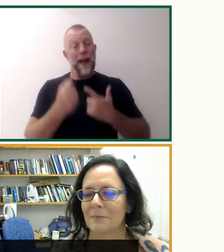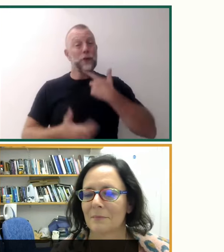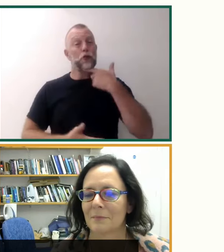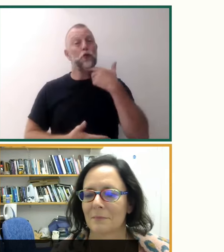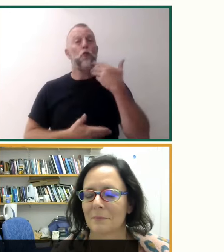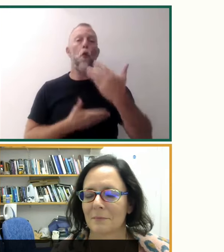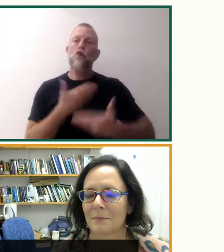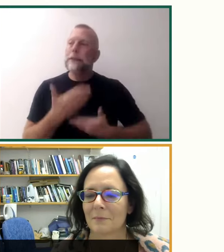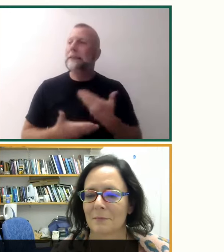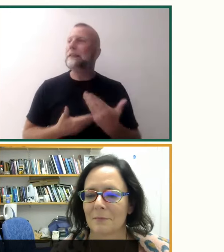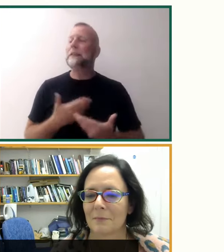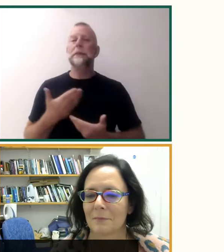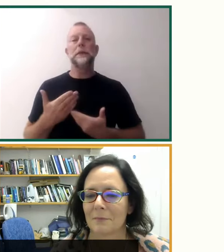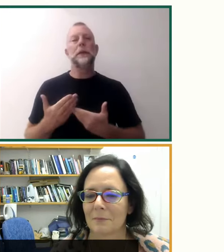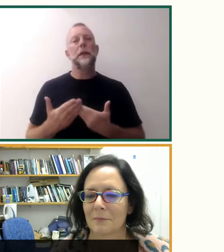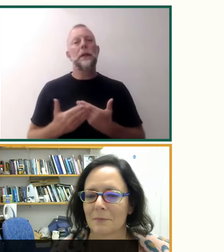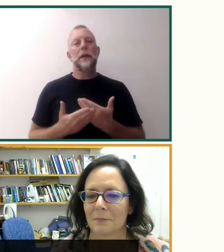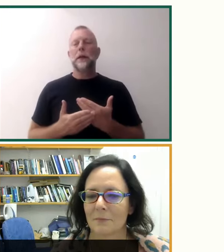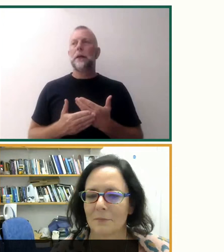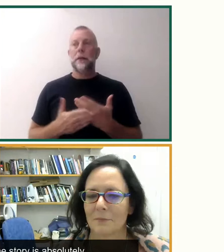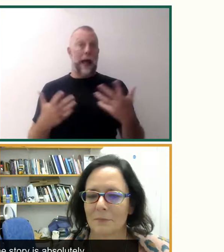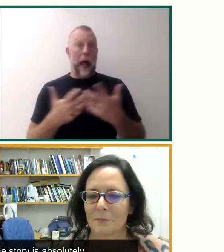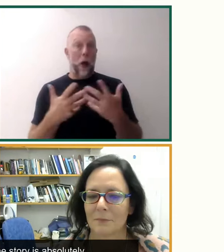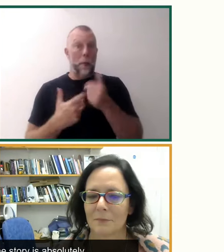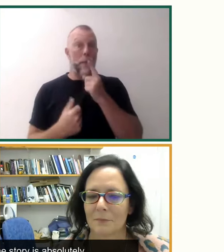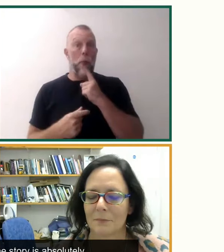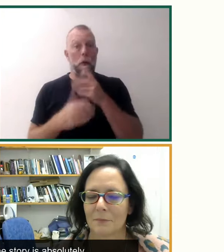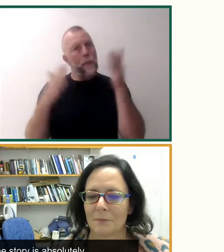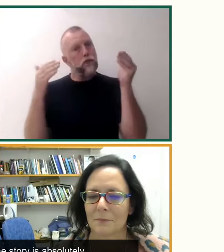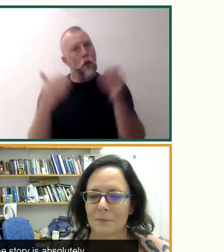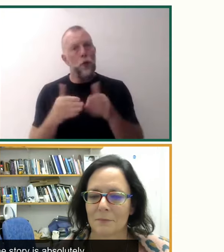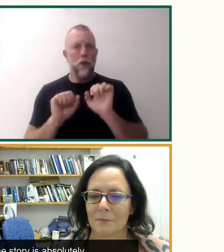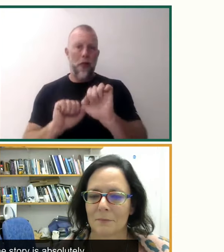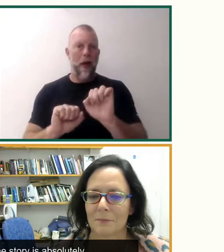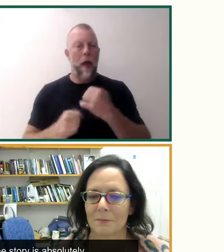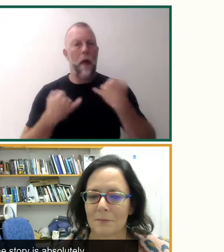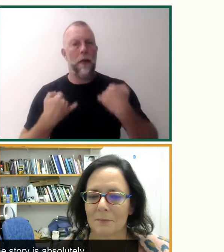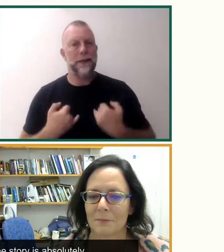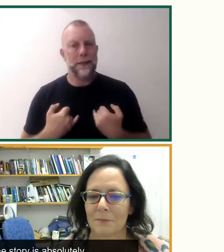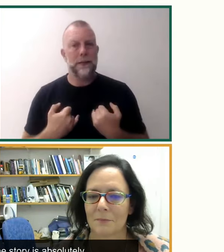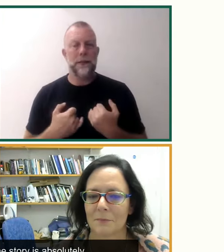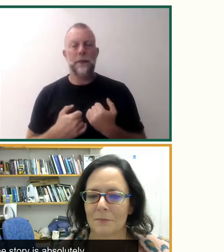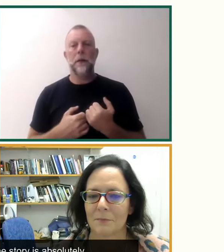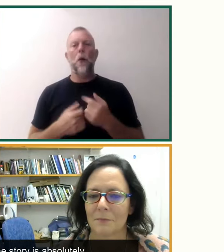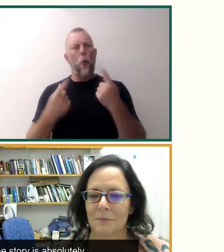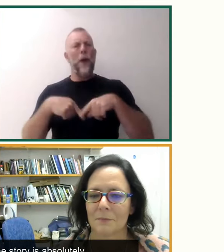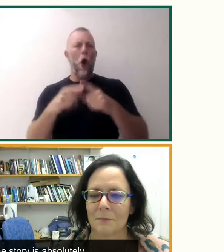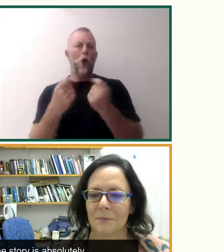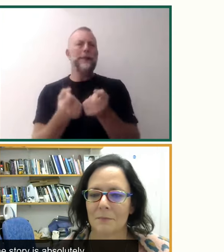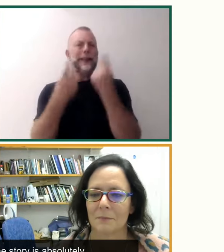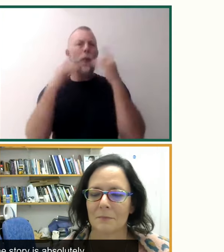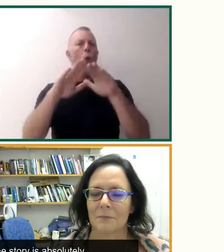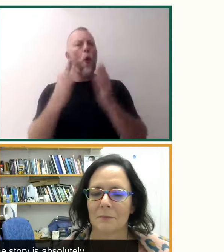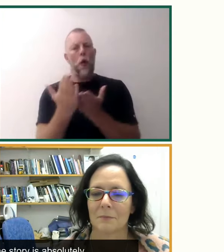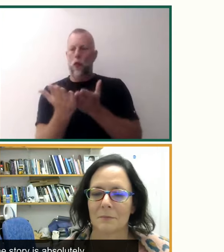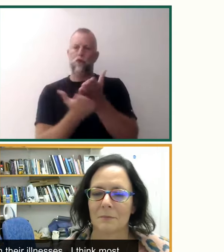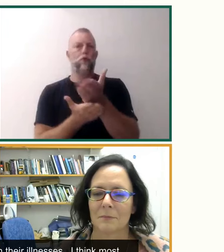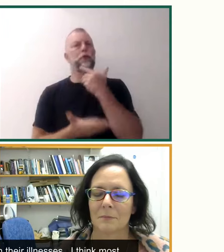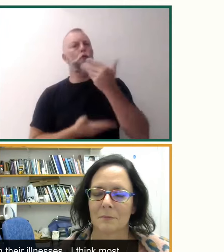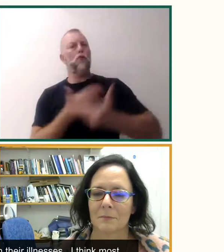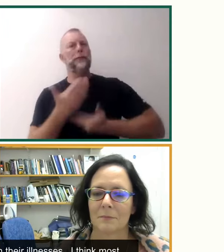fundamental in how people approach their illnesses. You know, I think most human beings understand the world through stories, and